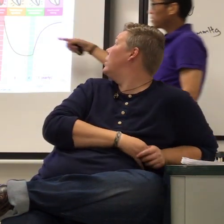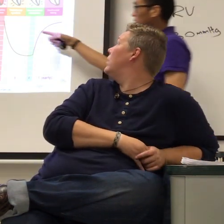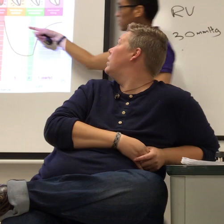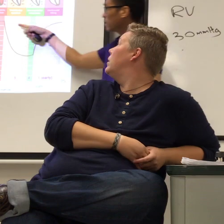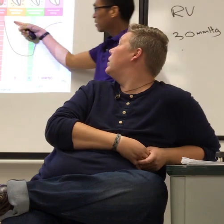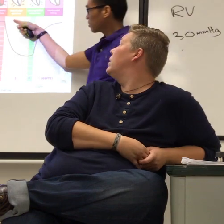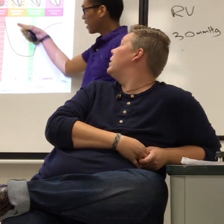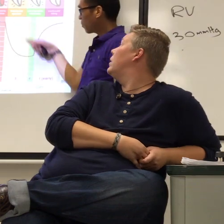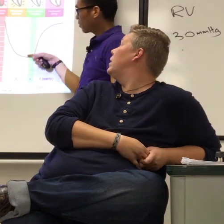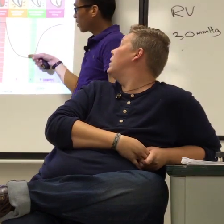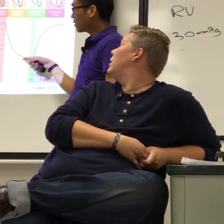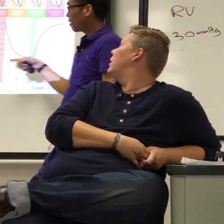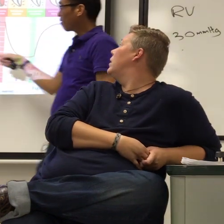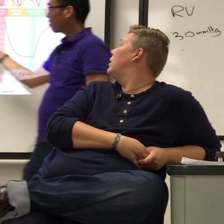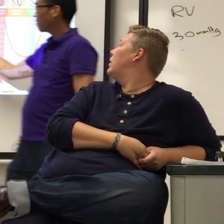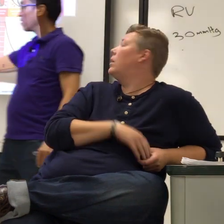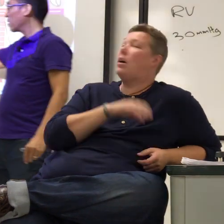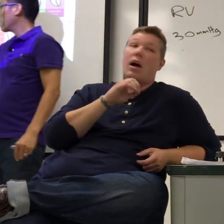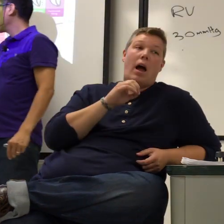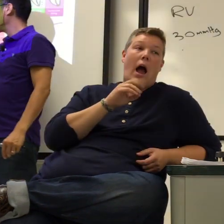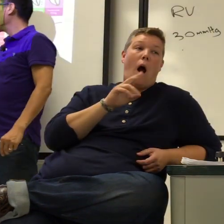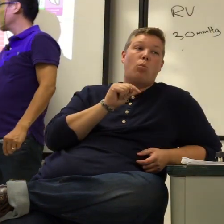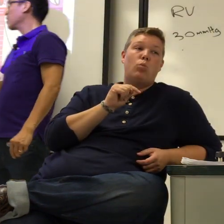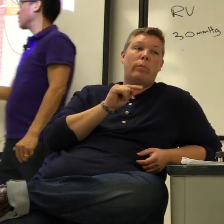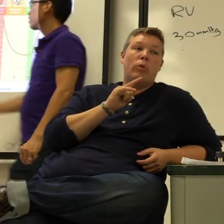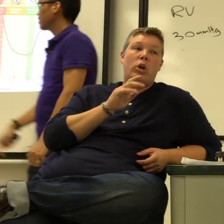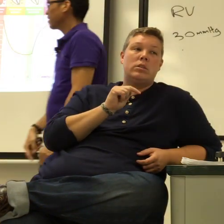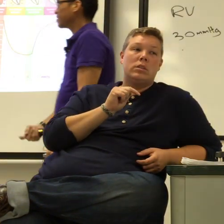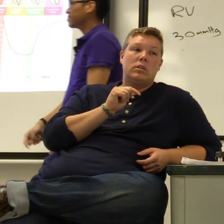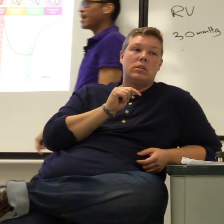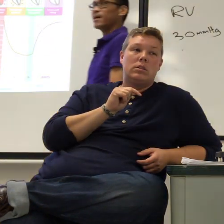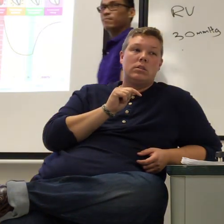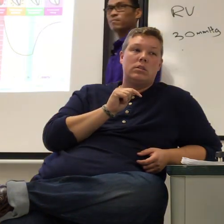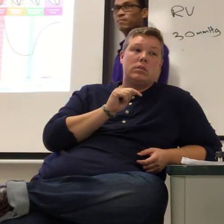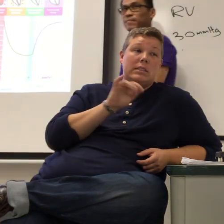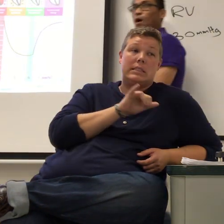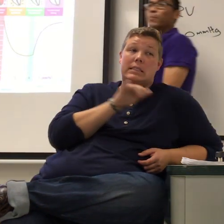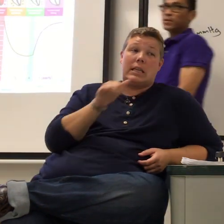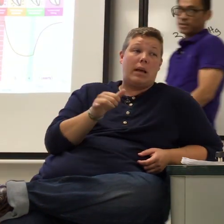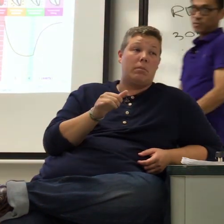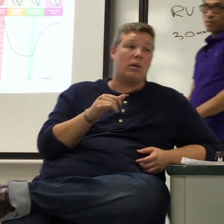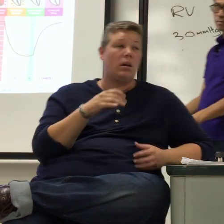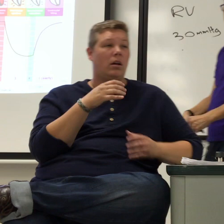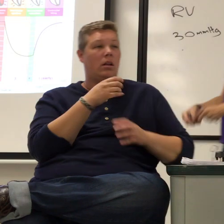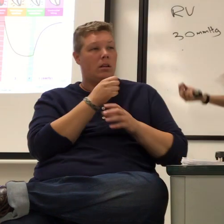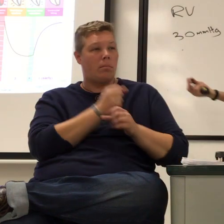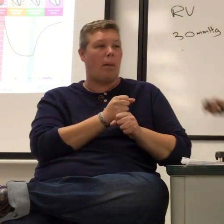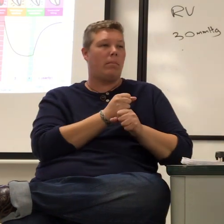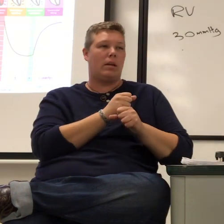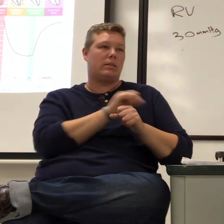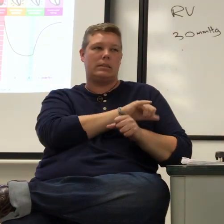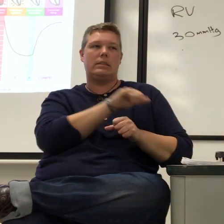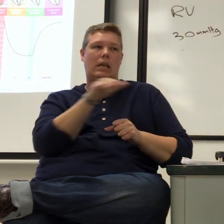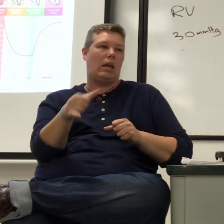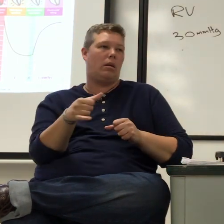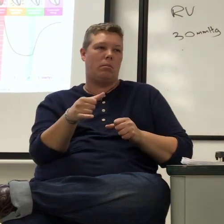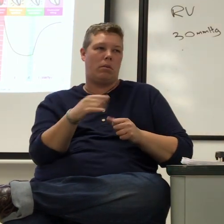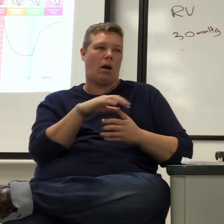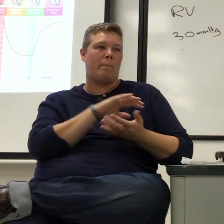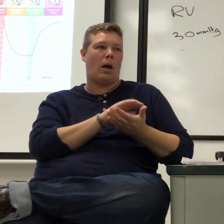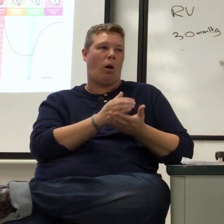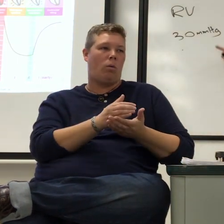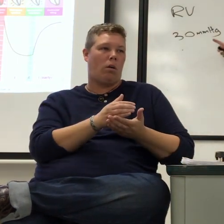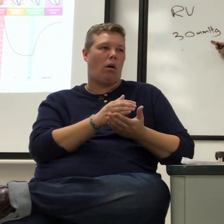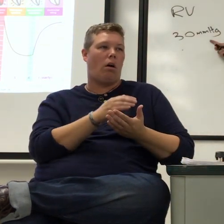Look at this. There's the output right there. It's the same. The output is equal. See, that's the tricky part.